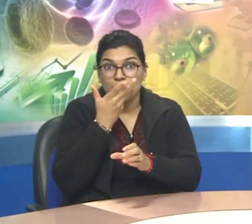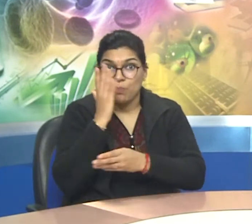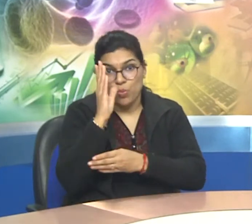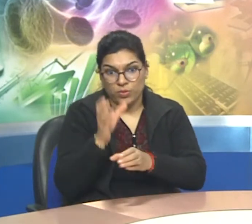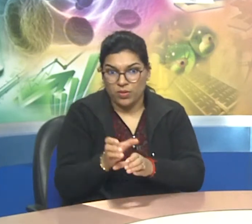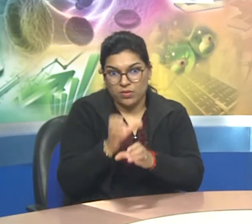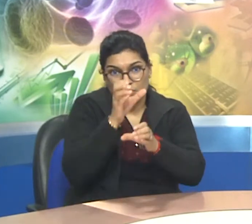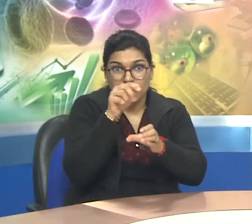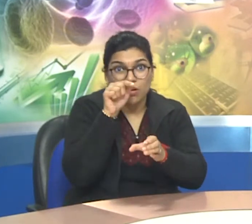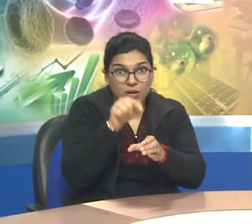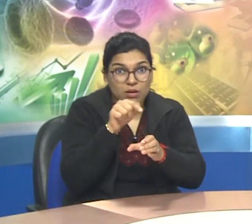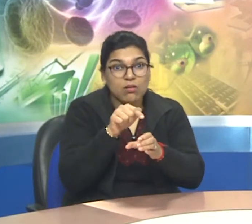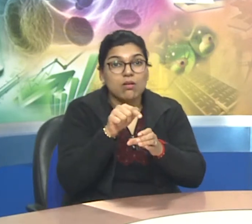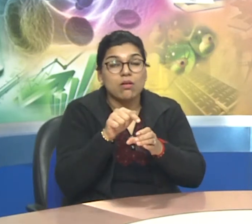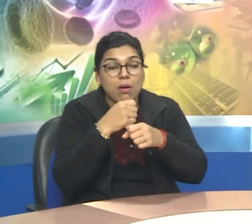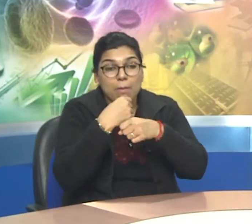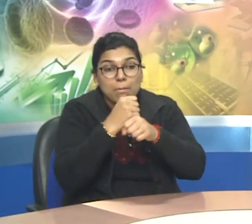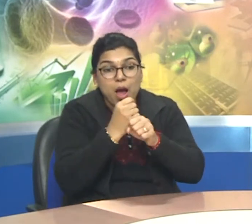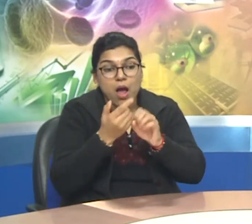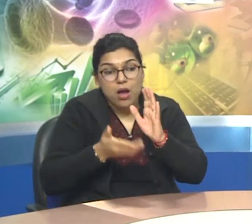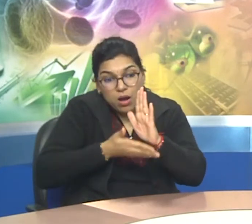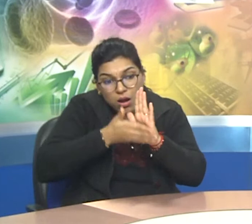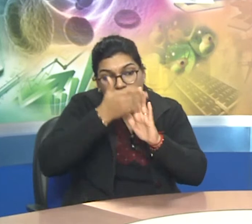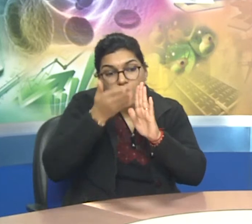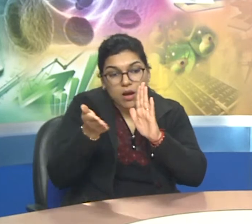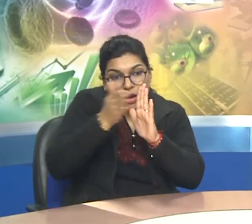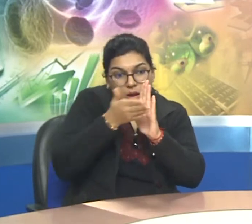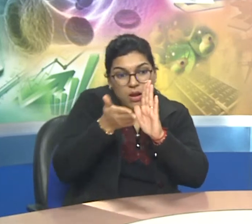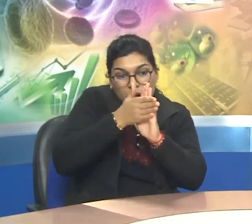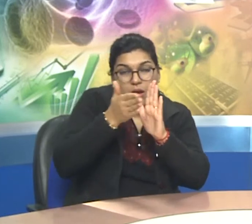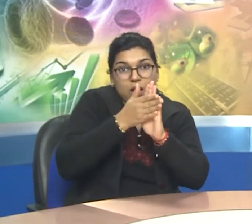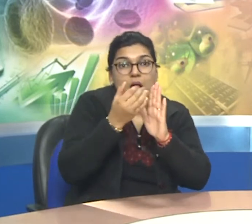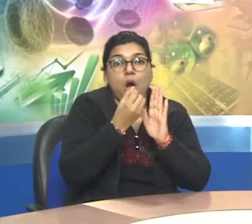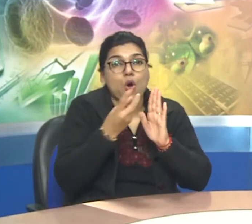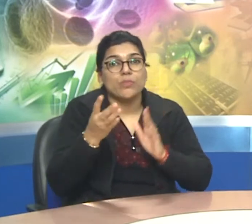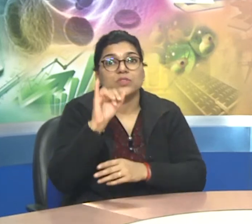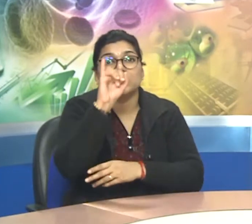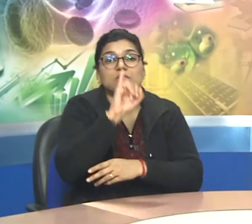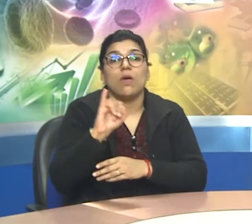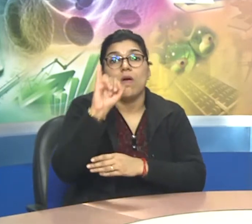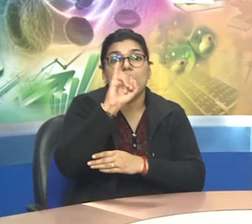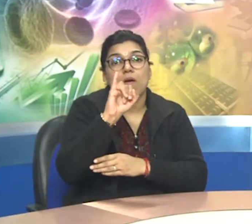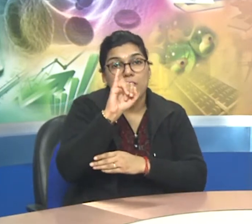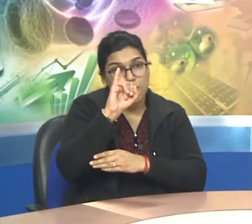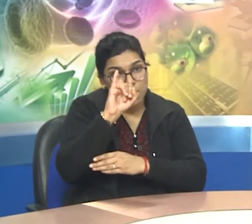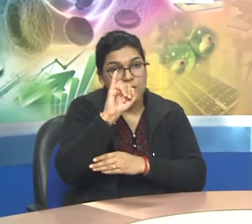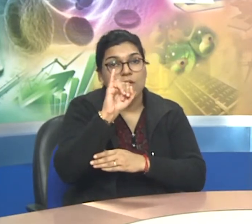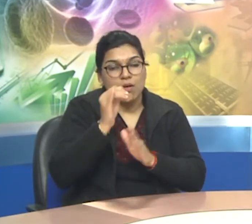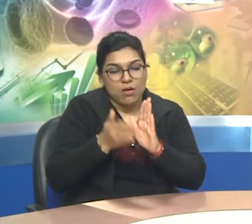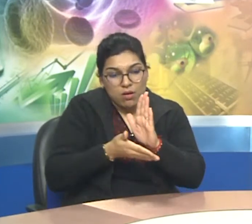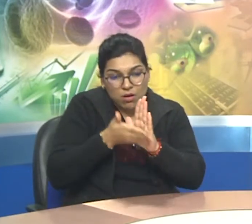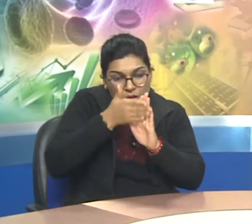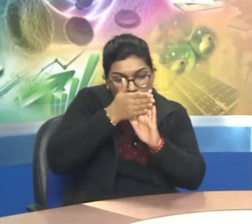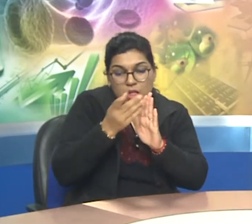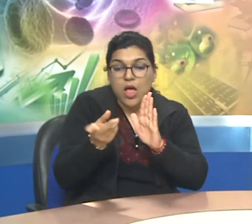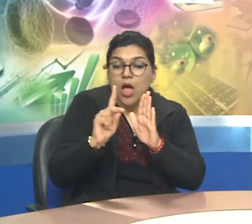Some plastic bottles, for example, consist of 6 layers of different types of